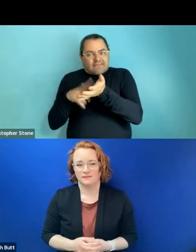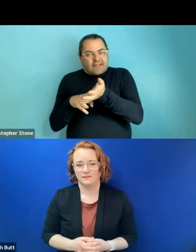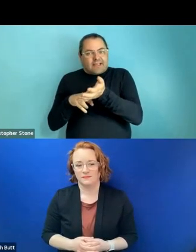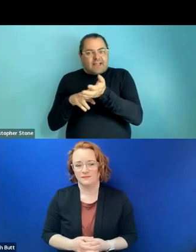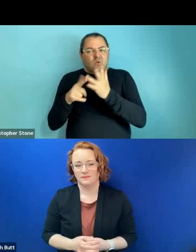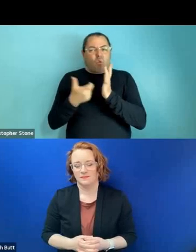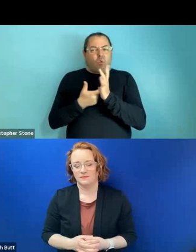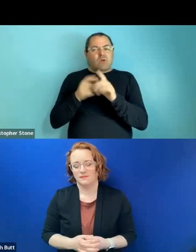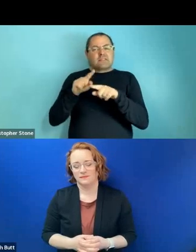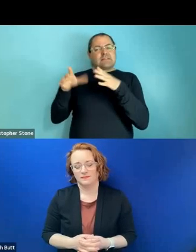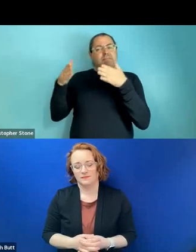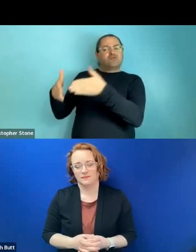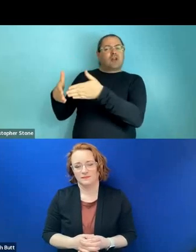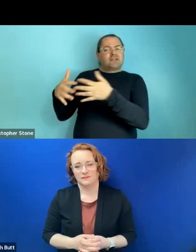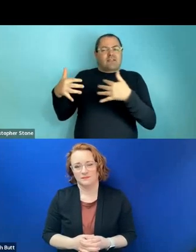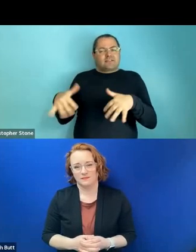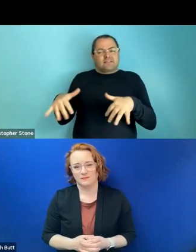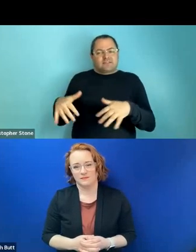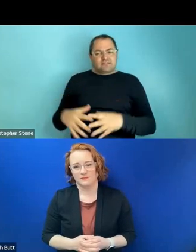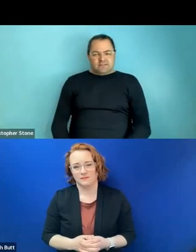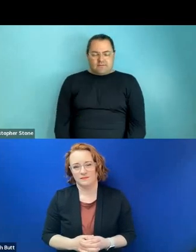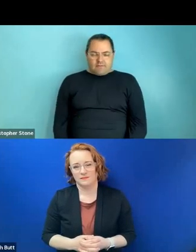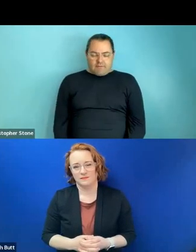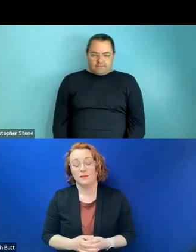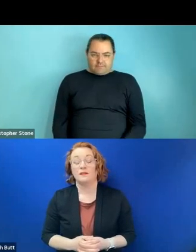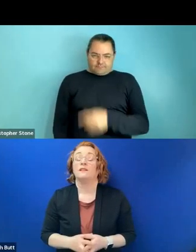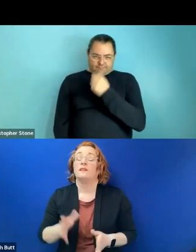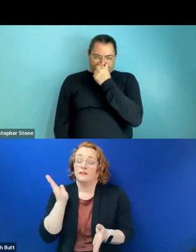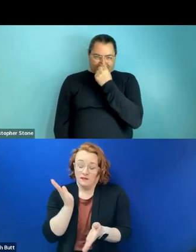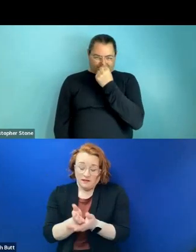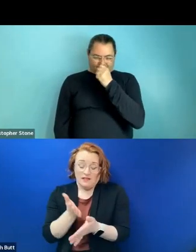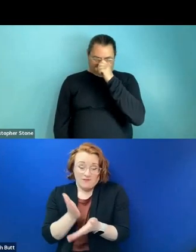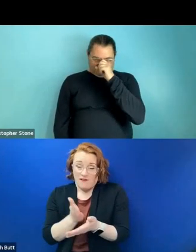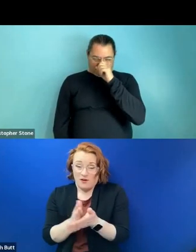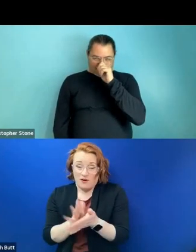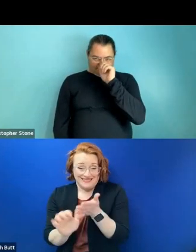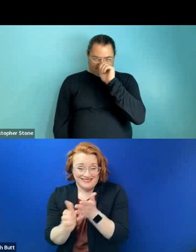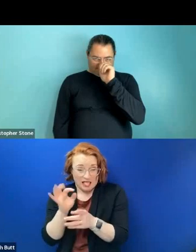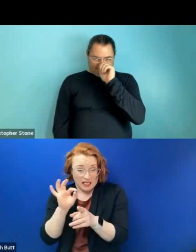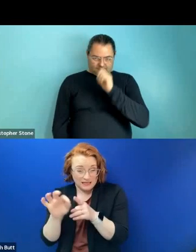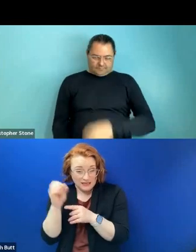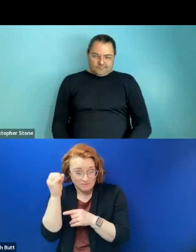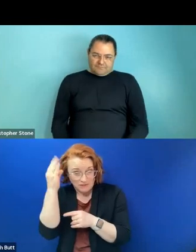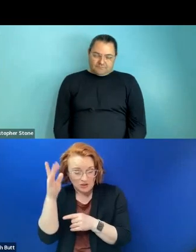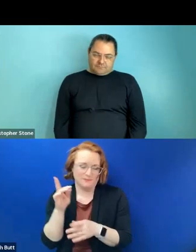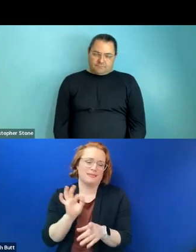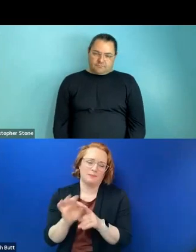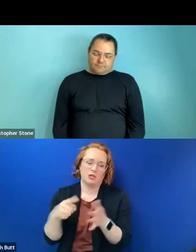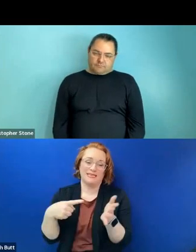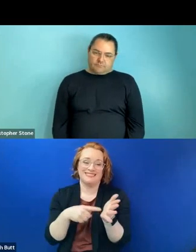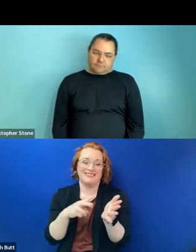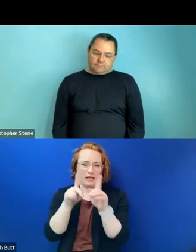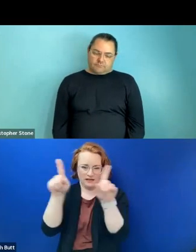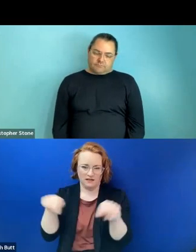that a very specialist type of interpreting? It is a very specialist type of interpreting, particularly TV interpreting. I